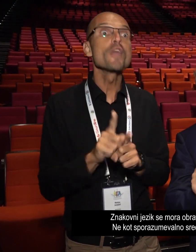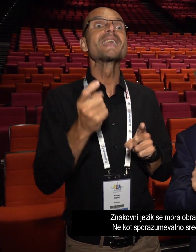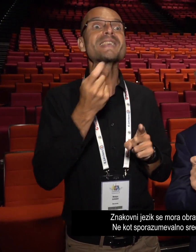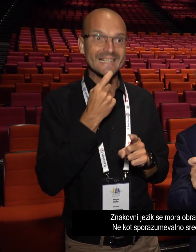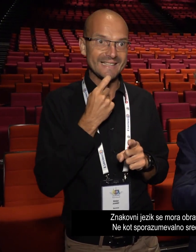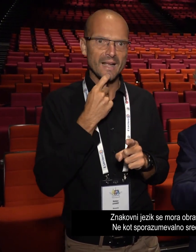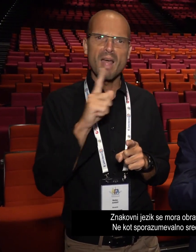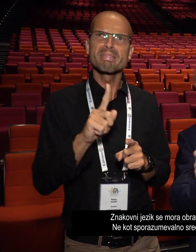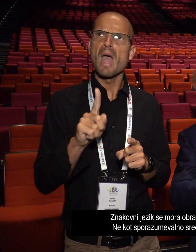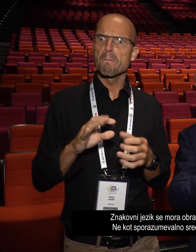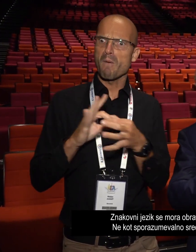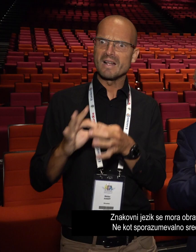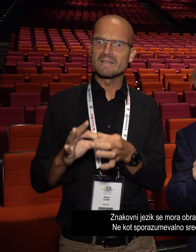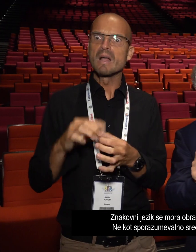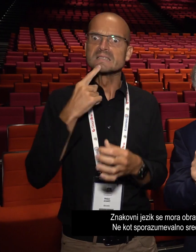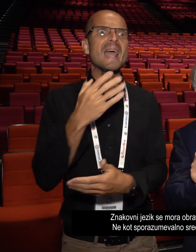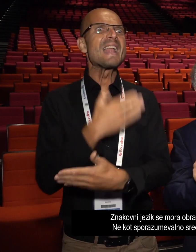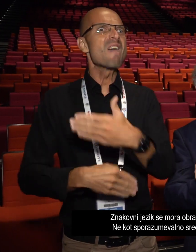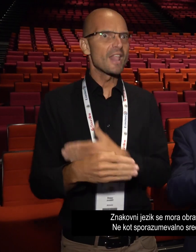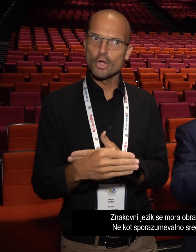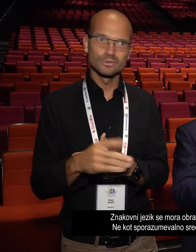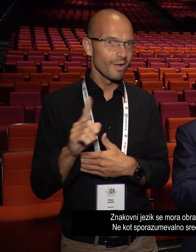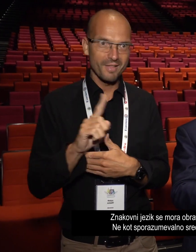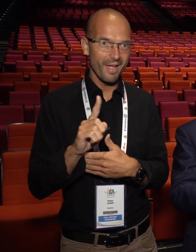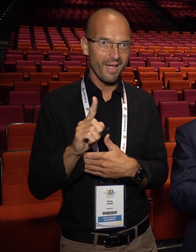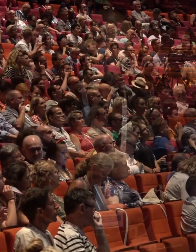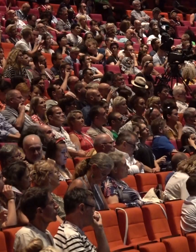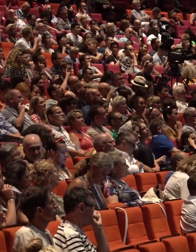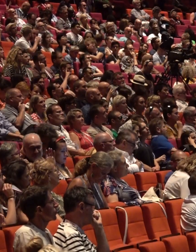not simply connecting it to a handicap or having to address a handicap.